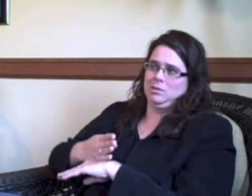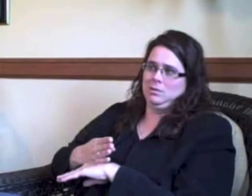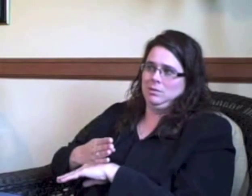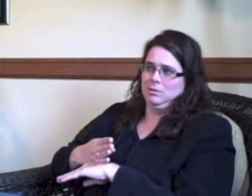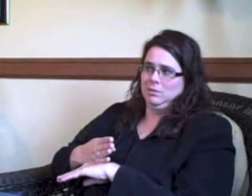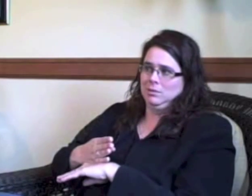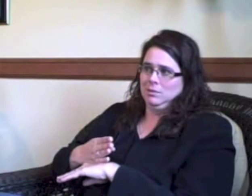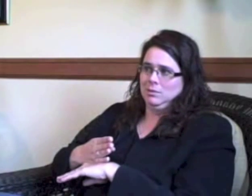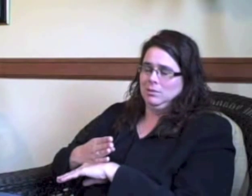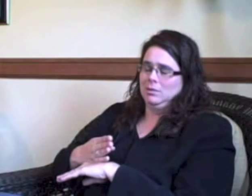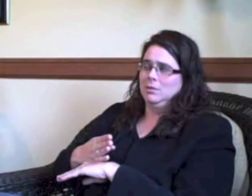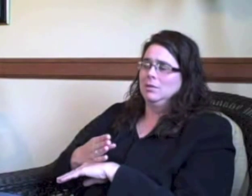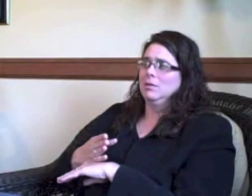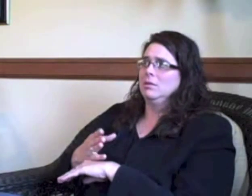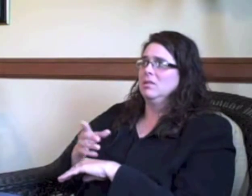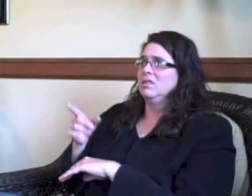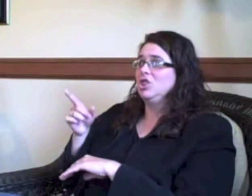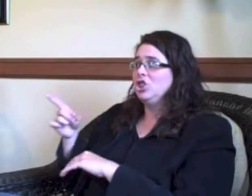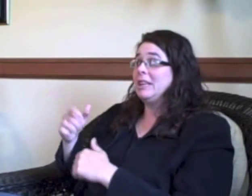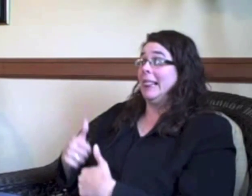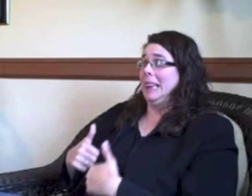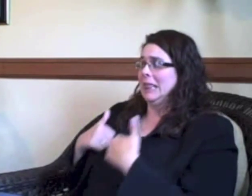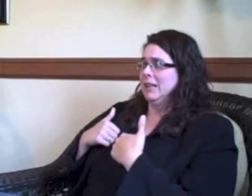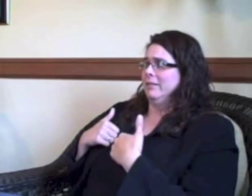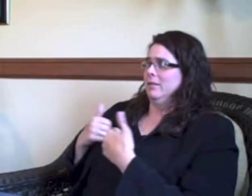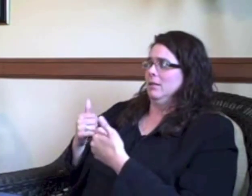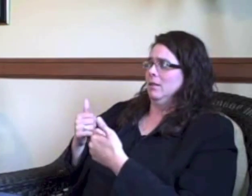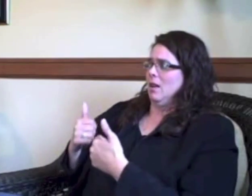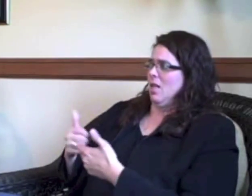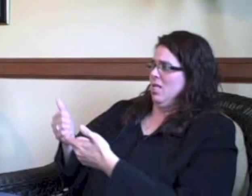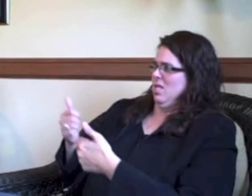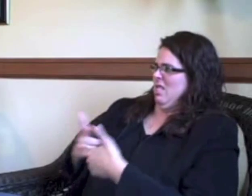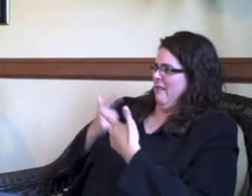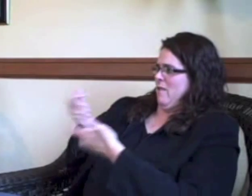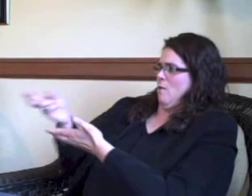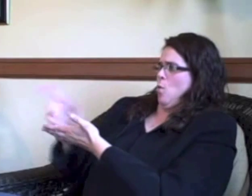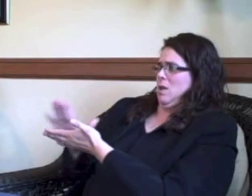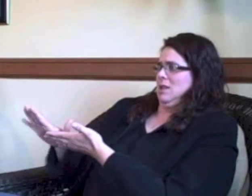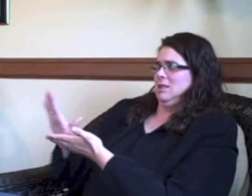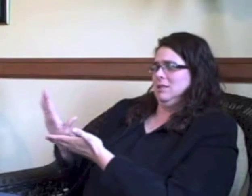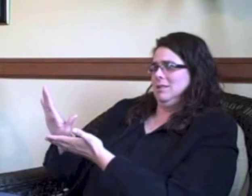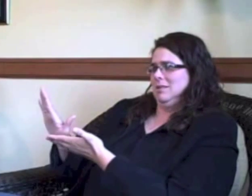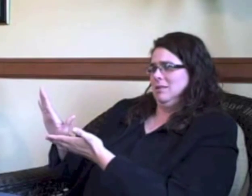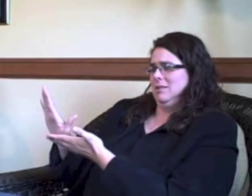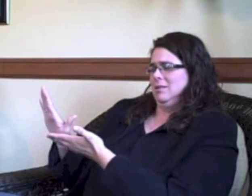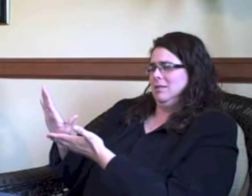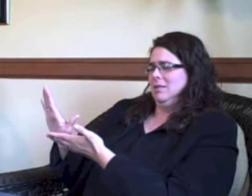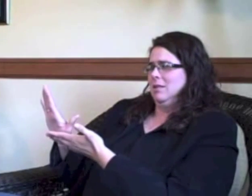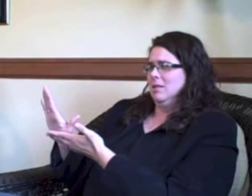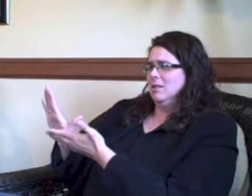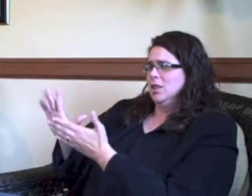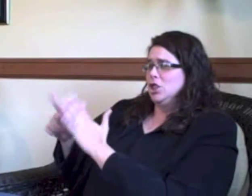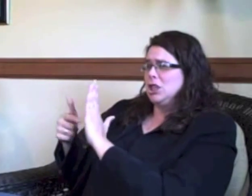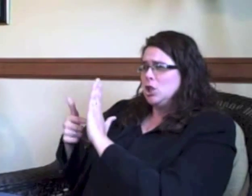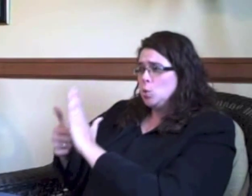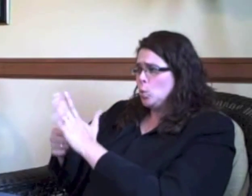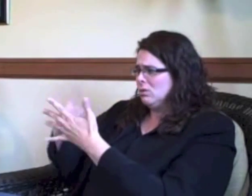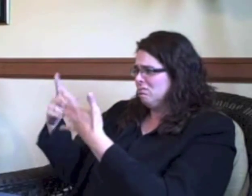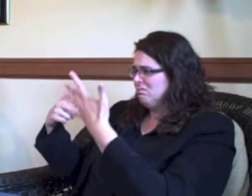model. Look who her son is. She lived that purity.